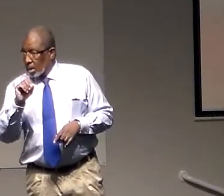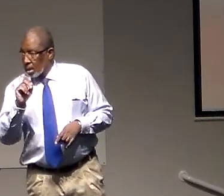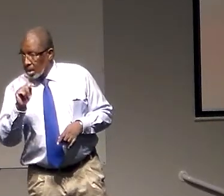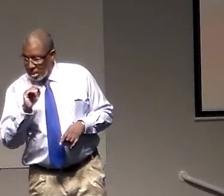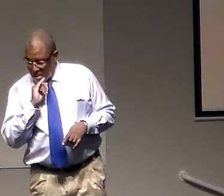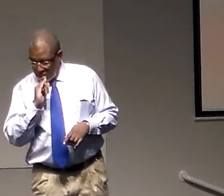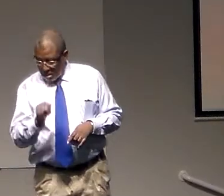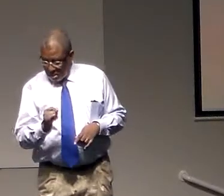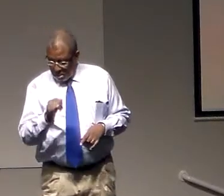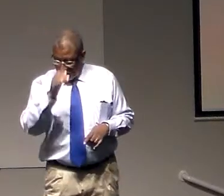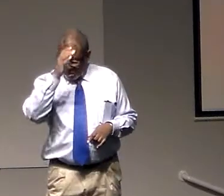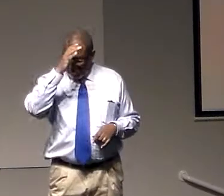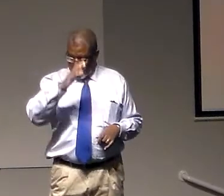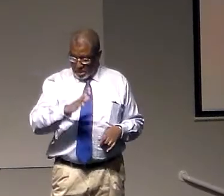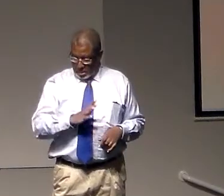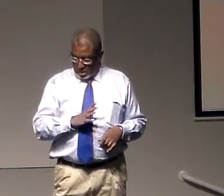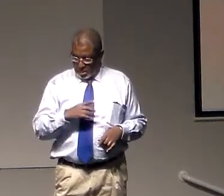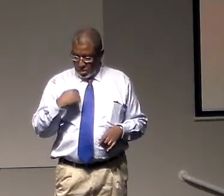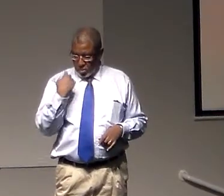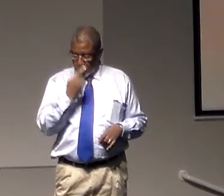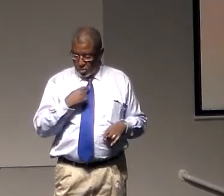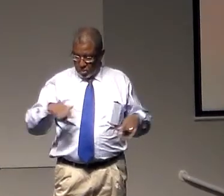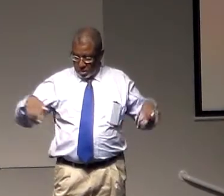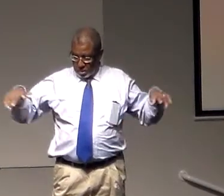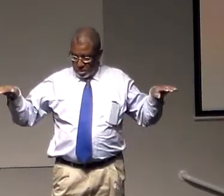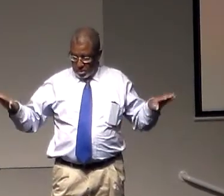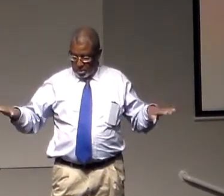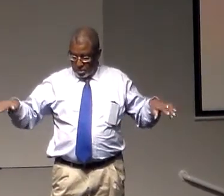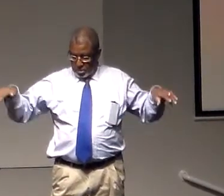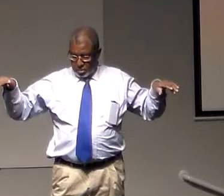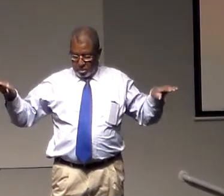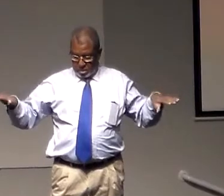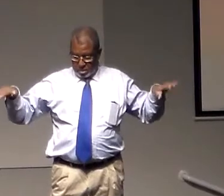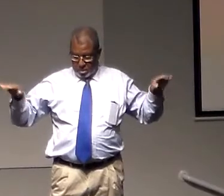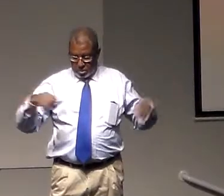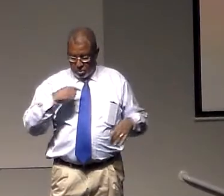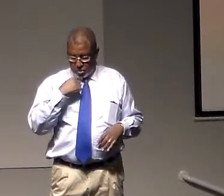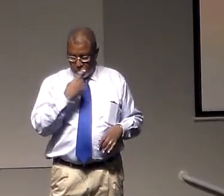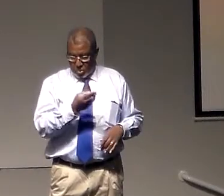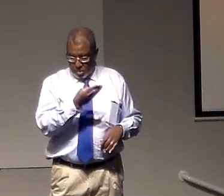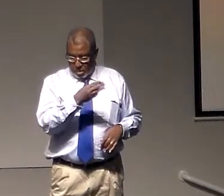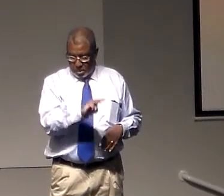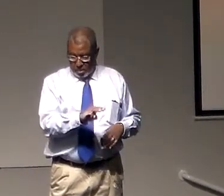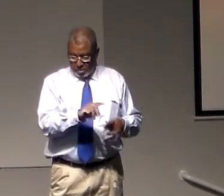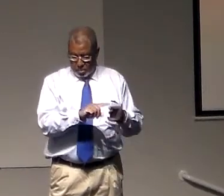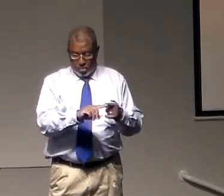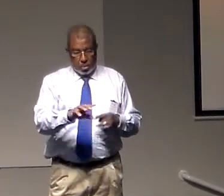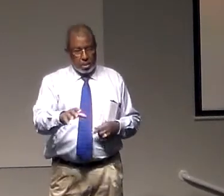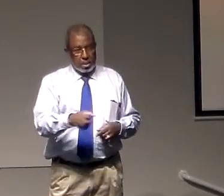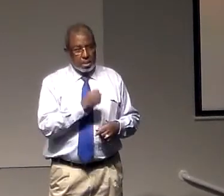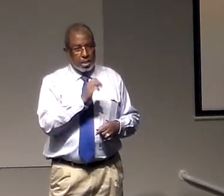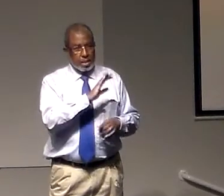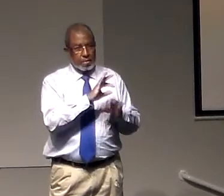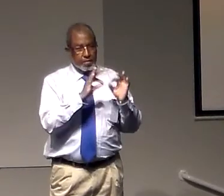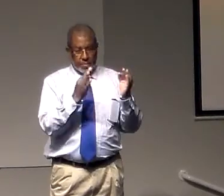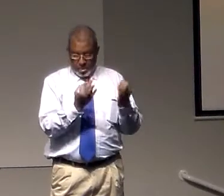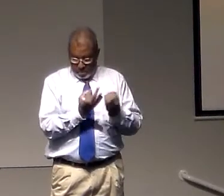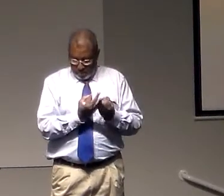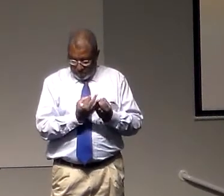And he is the man who the angels told him to take